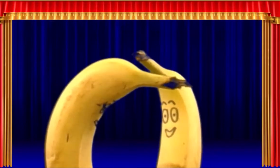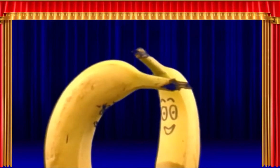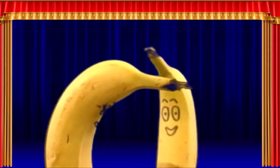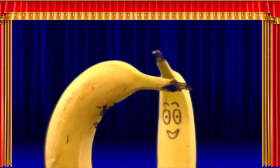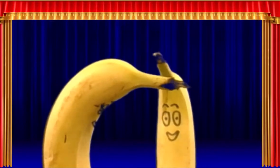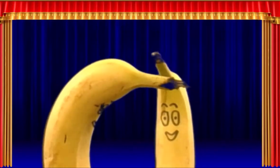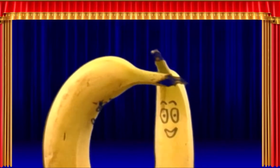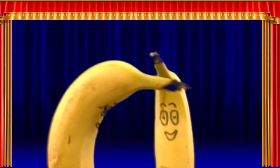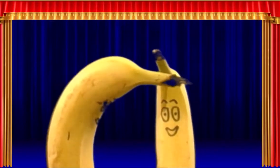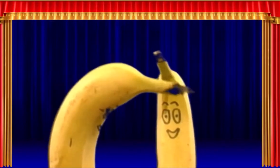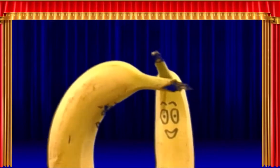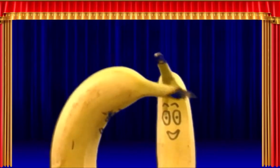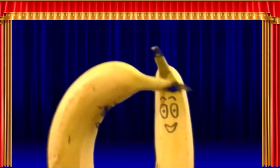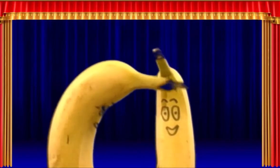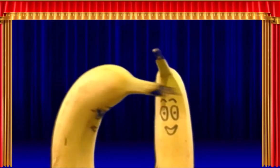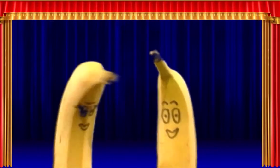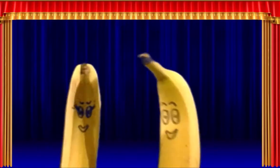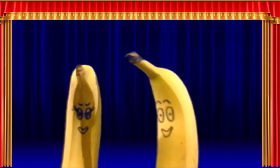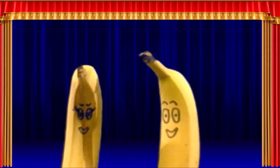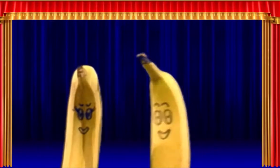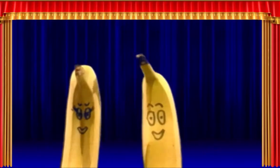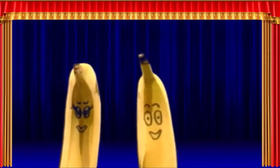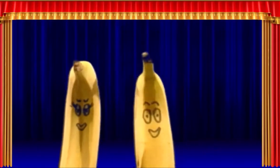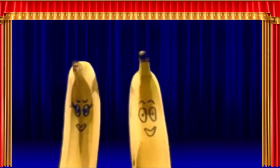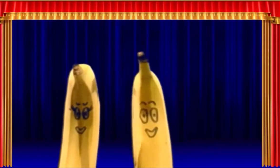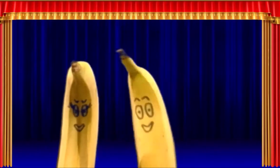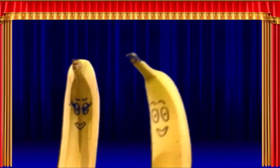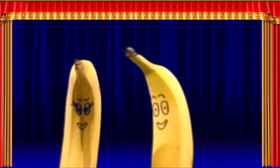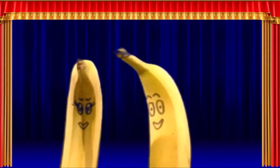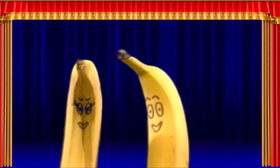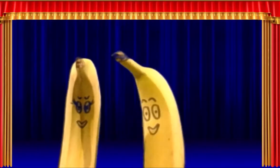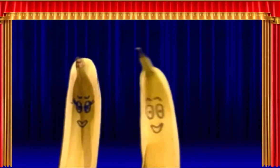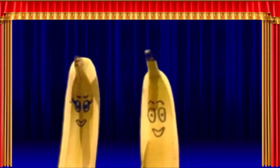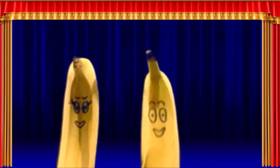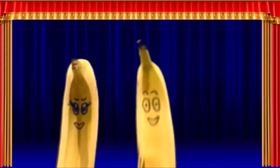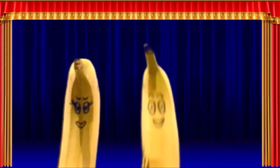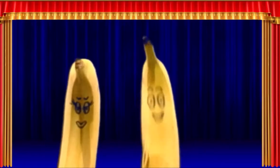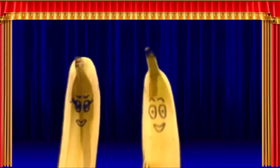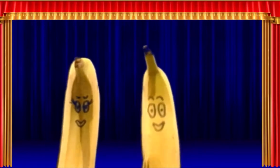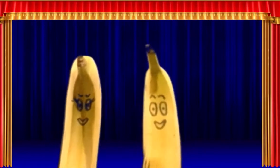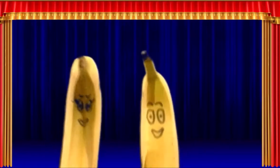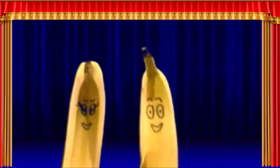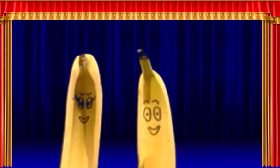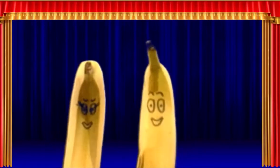is it bad luck to meet a black cat? When you're a mouse.